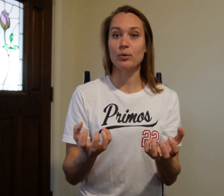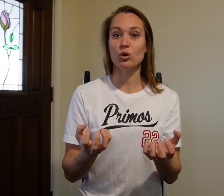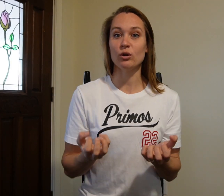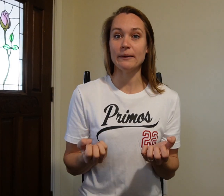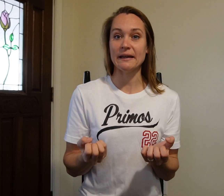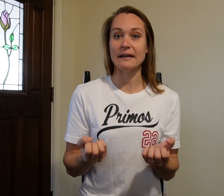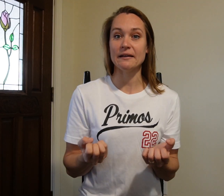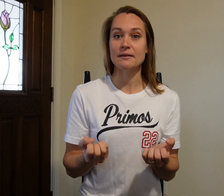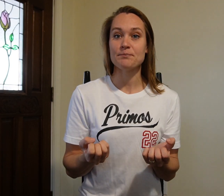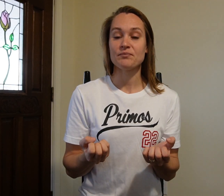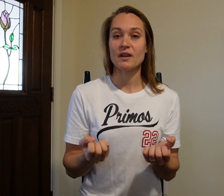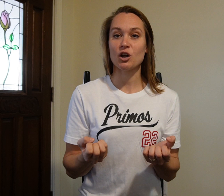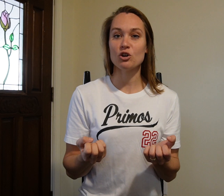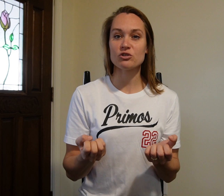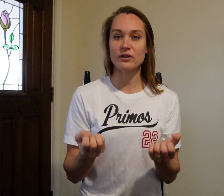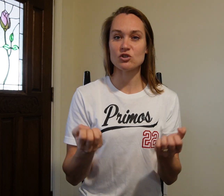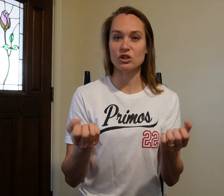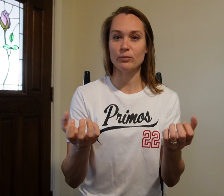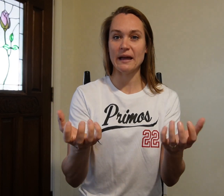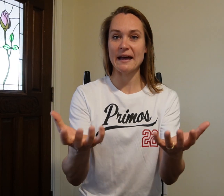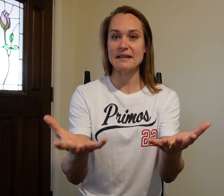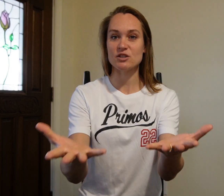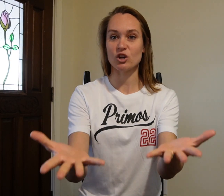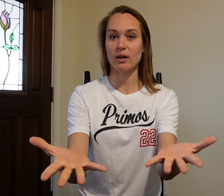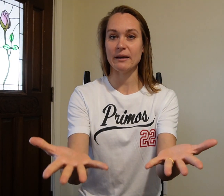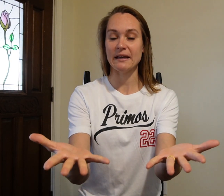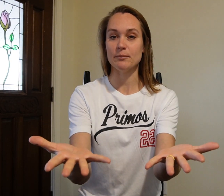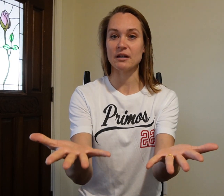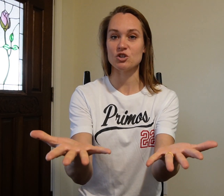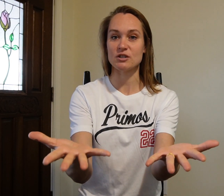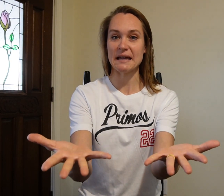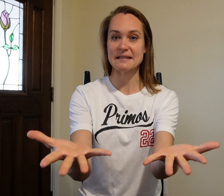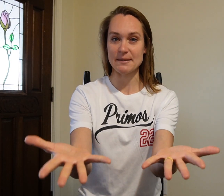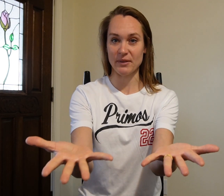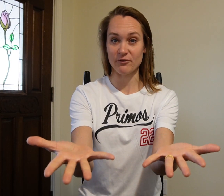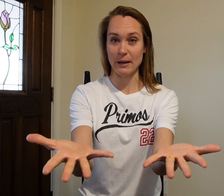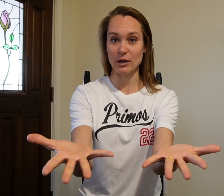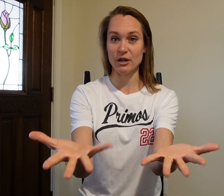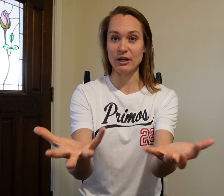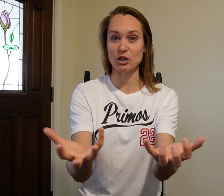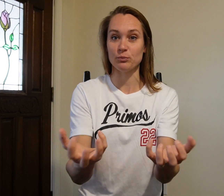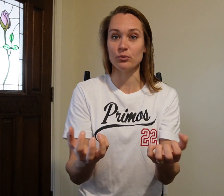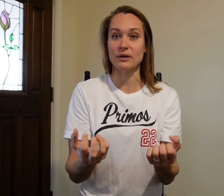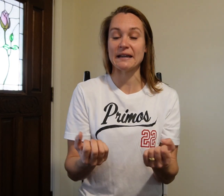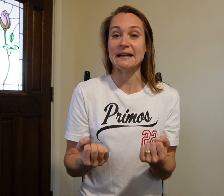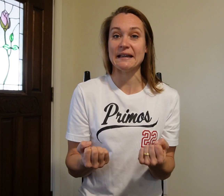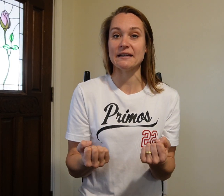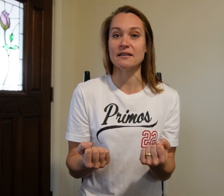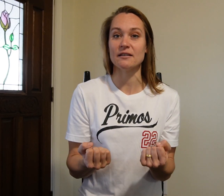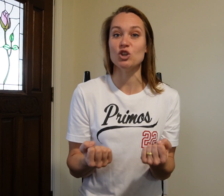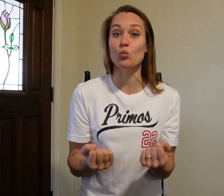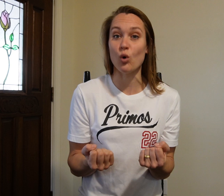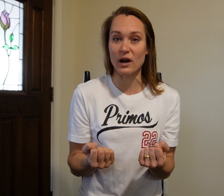them in. Close your fingers a little bit as you're coming in, because you're taking something from out here and you're bringing it in. You want